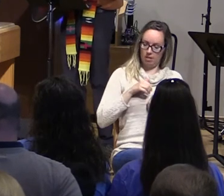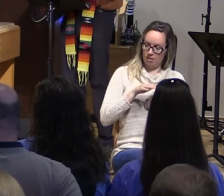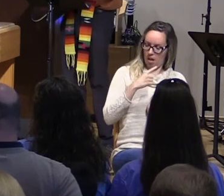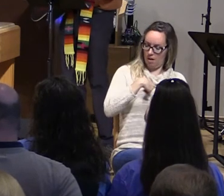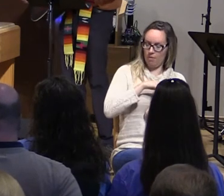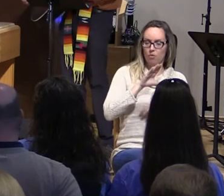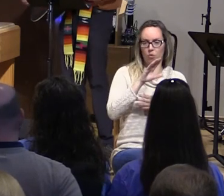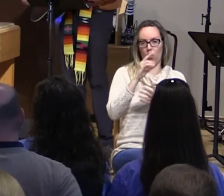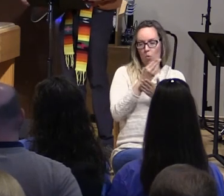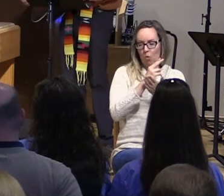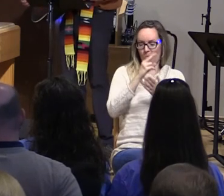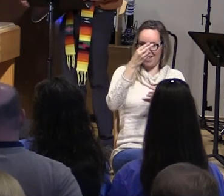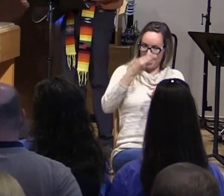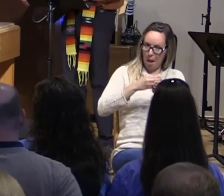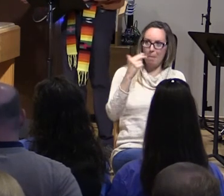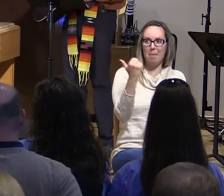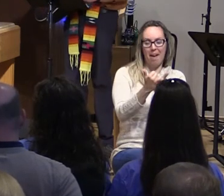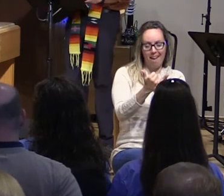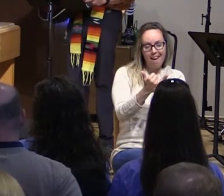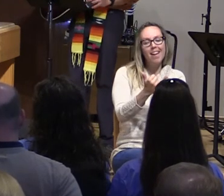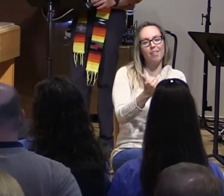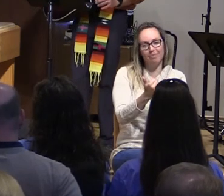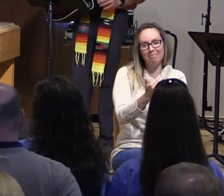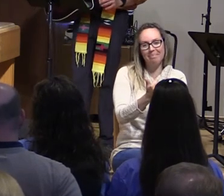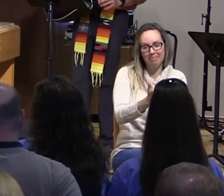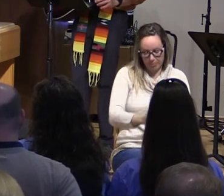holy name. Amen.